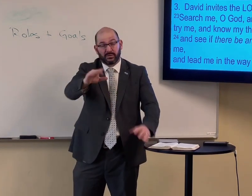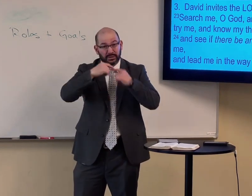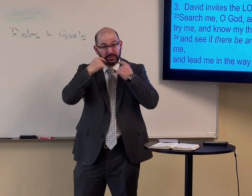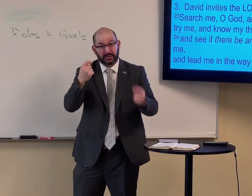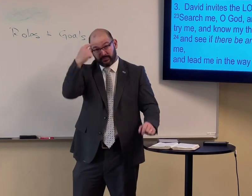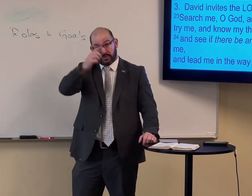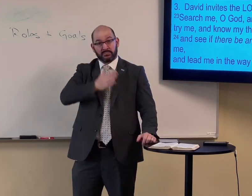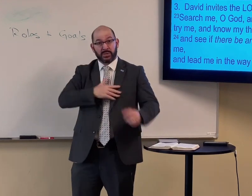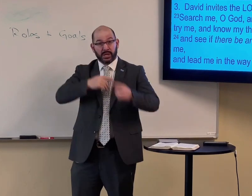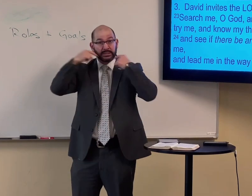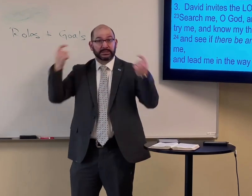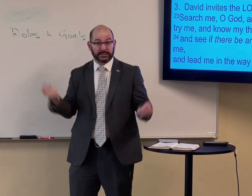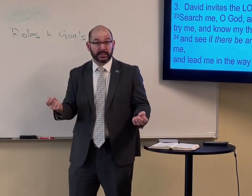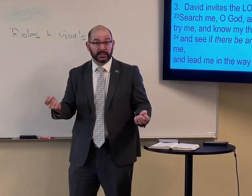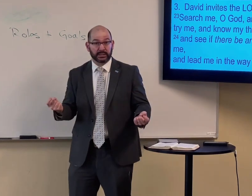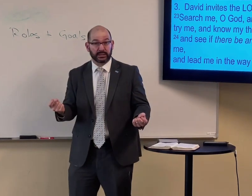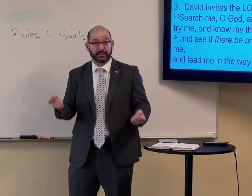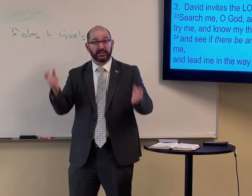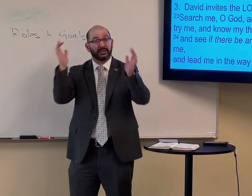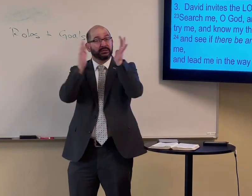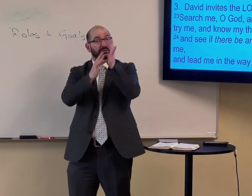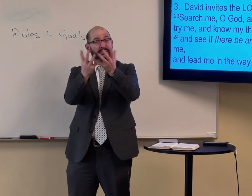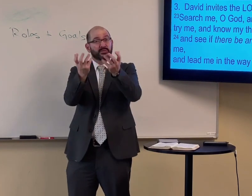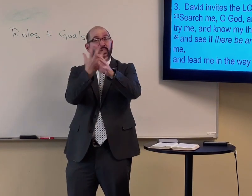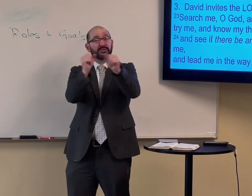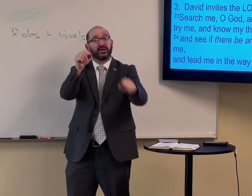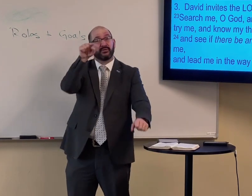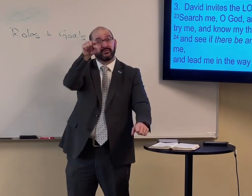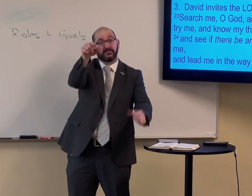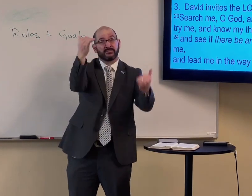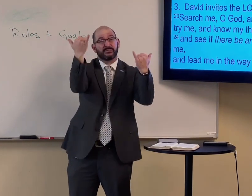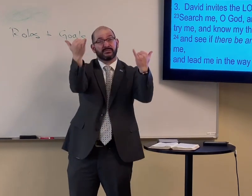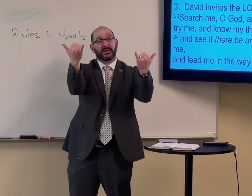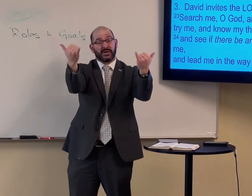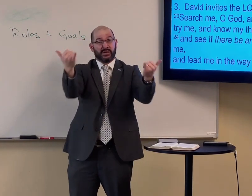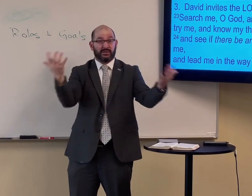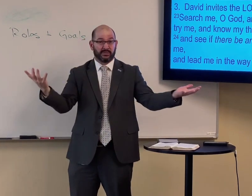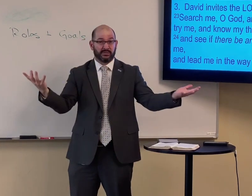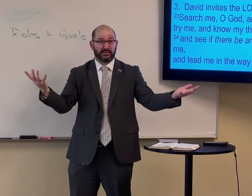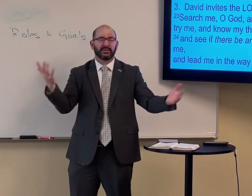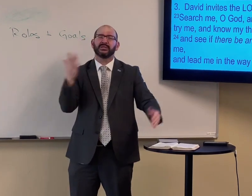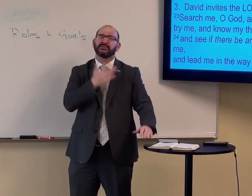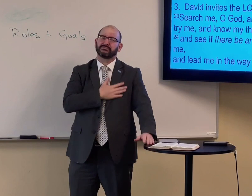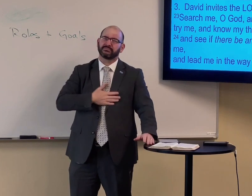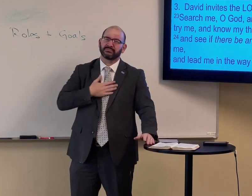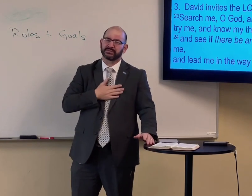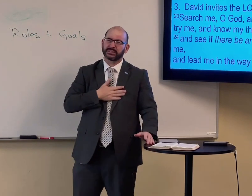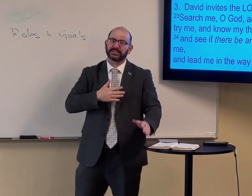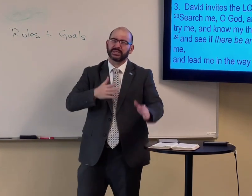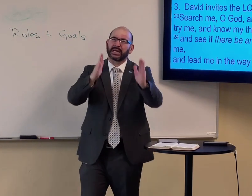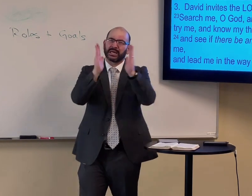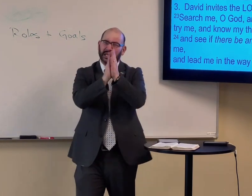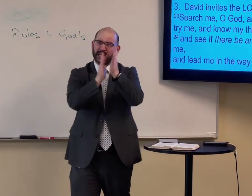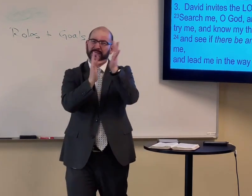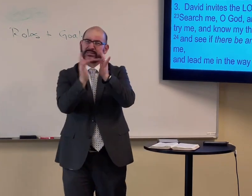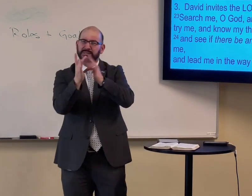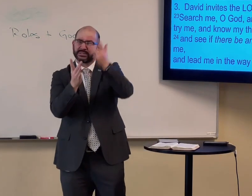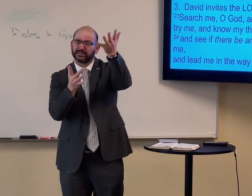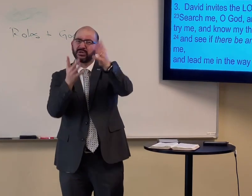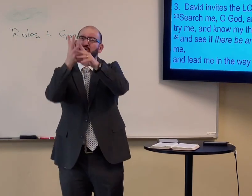But Jesus died on the cross to pay for your sins. And he wants you to trust him now. He doesn't